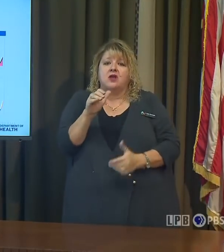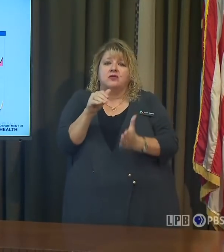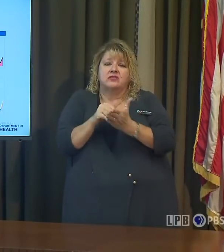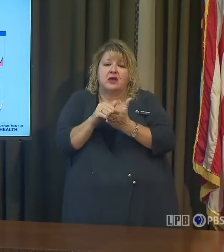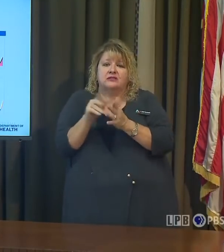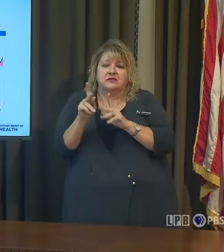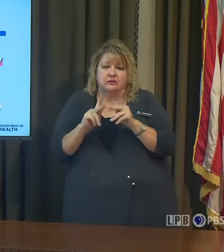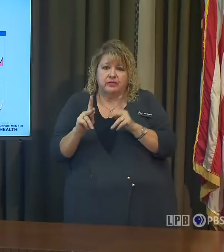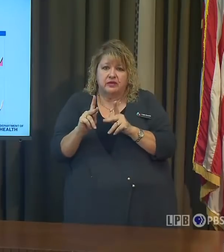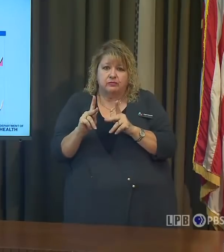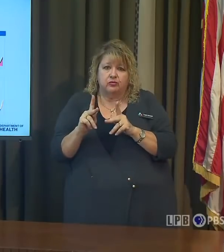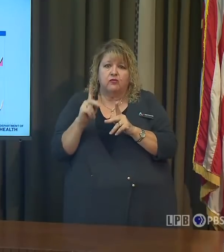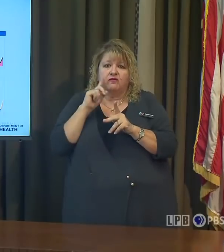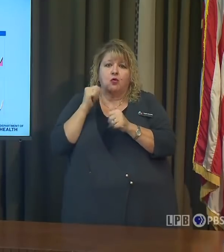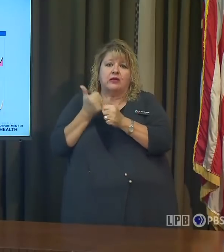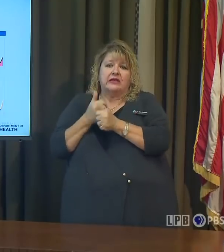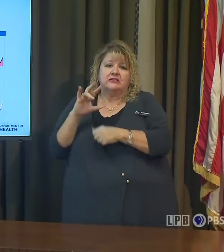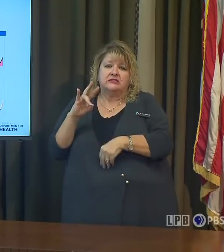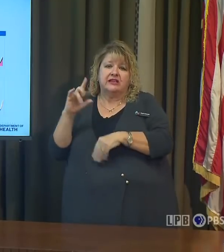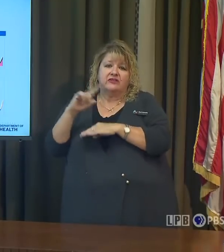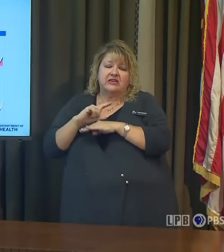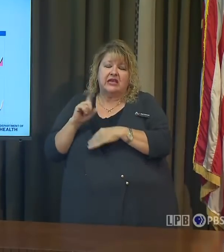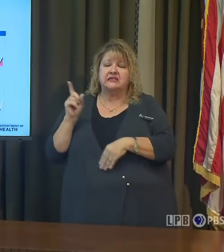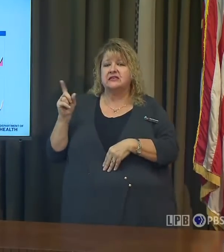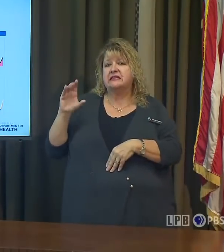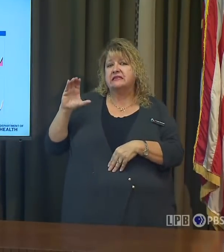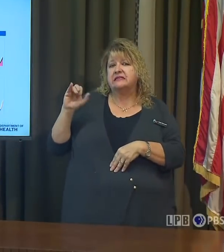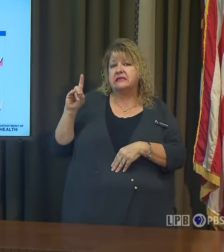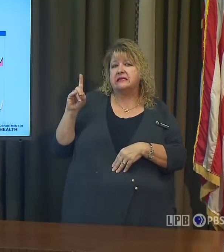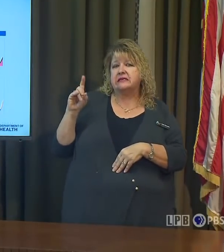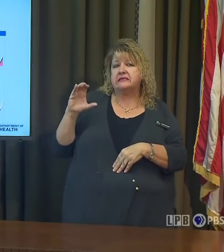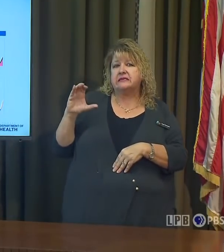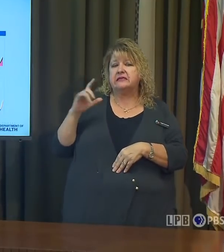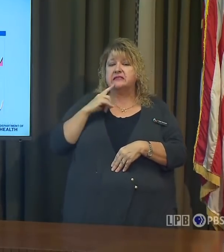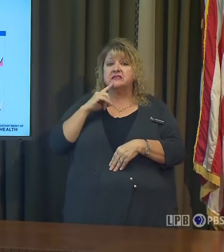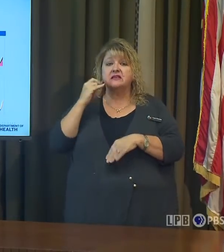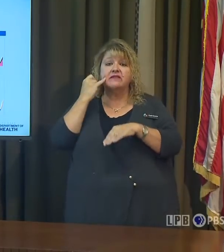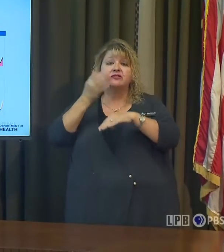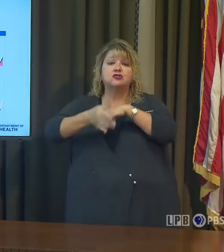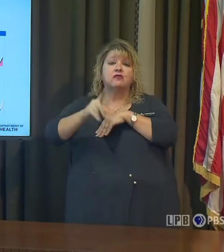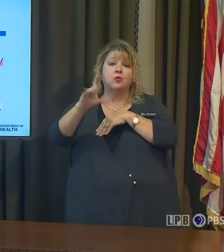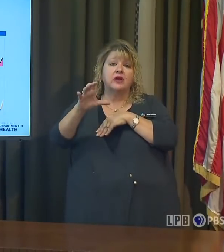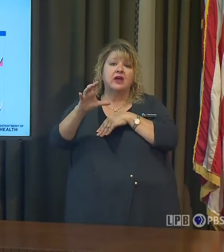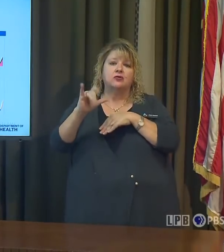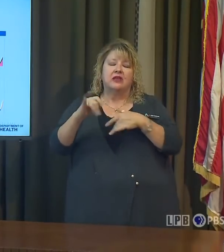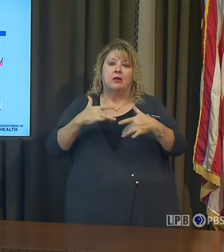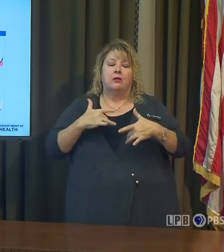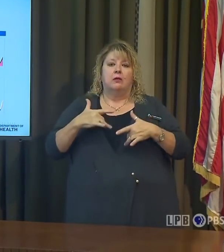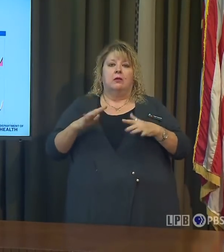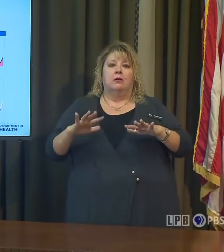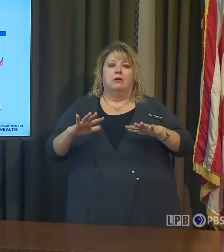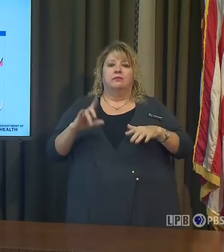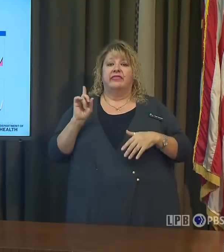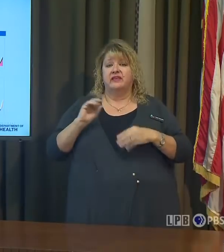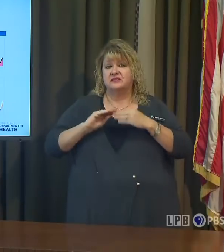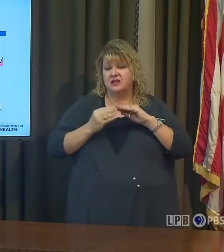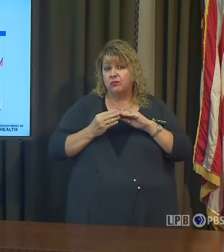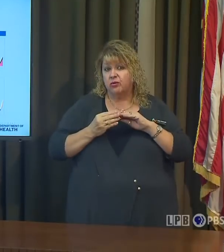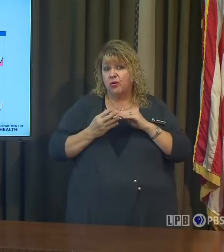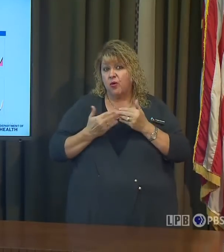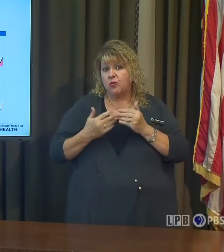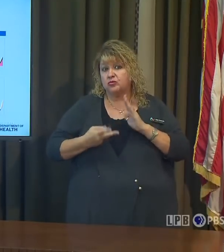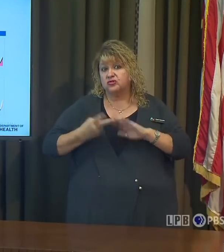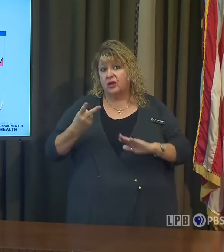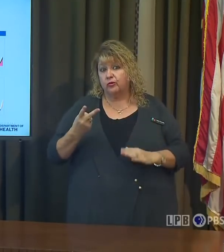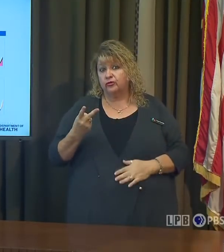that the CDC tracks. Anything over 100 is cause for grave concern. That number nearly